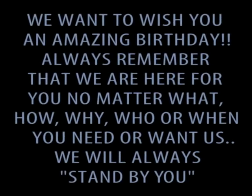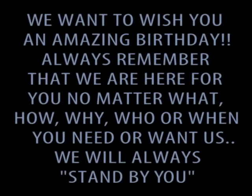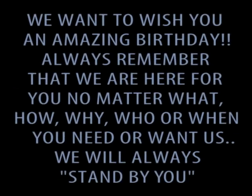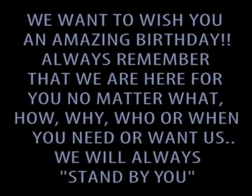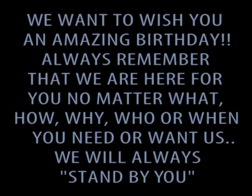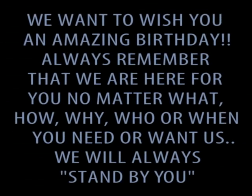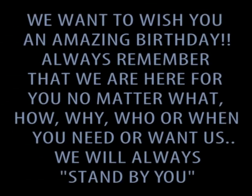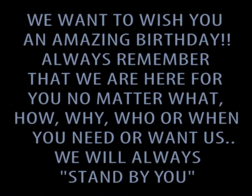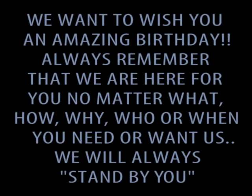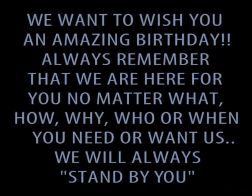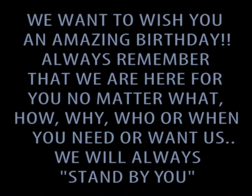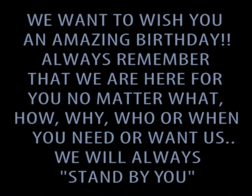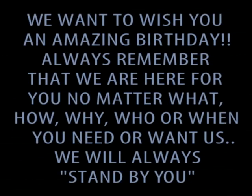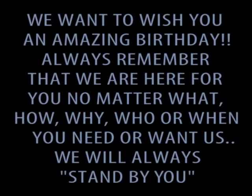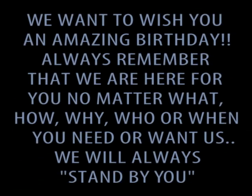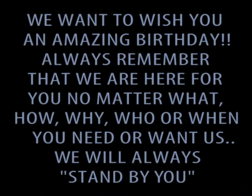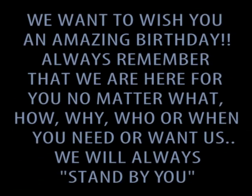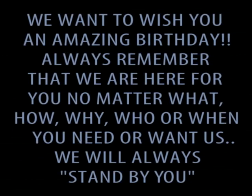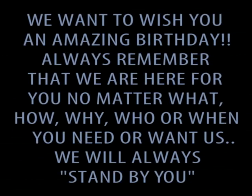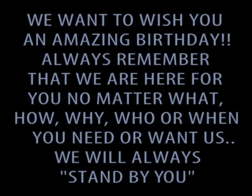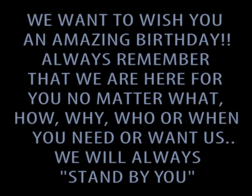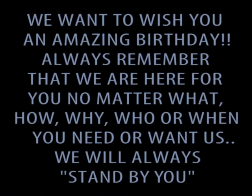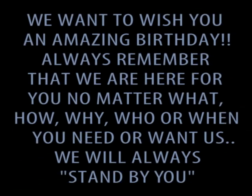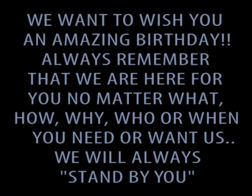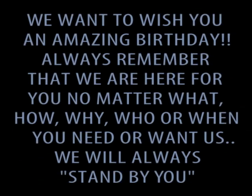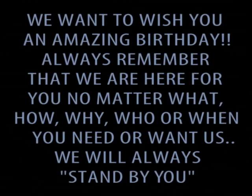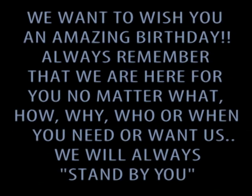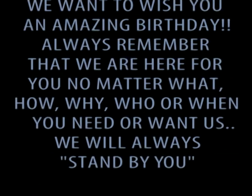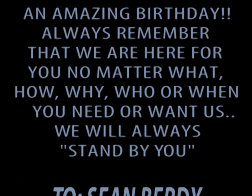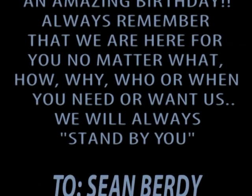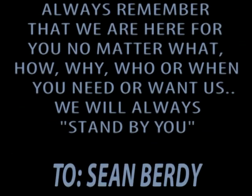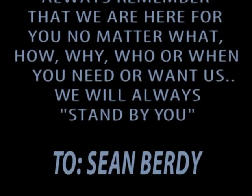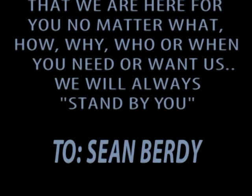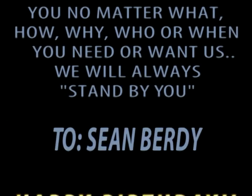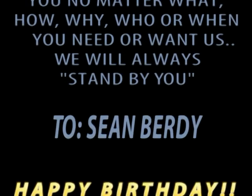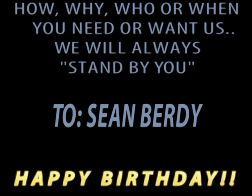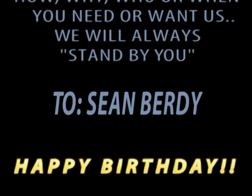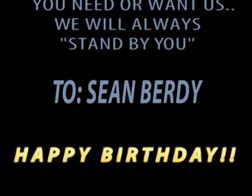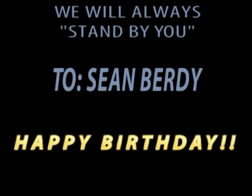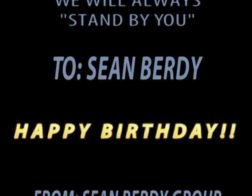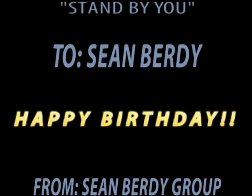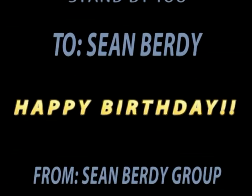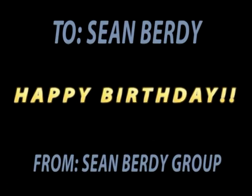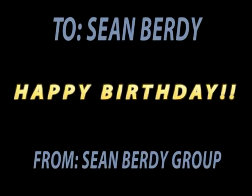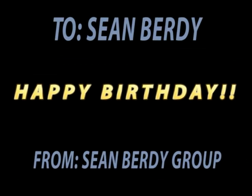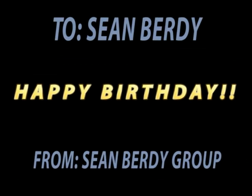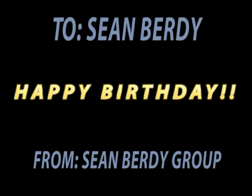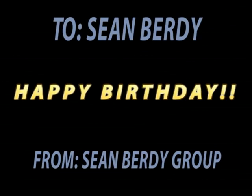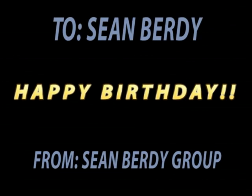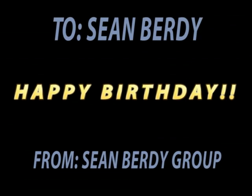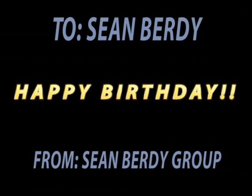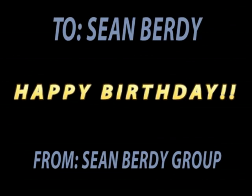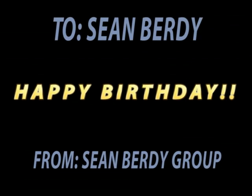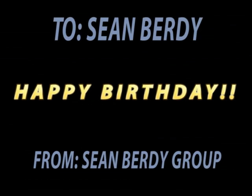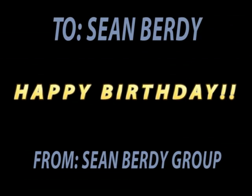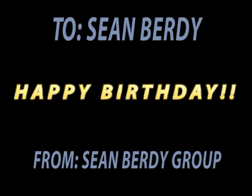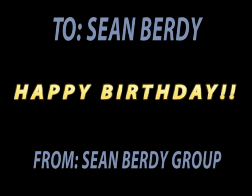alone Cause I'm gonna stand by you Love, you're not alone I'll be your